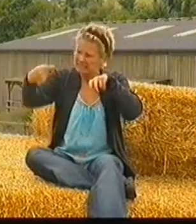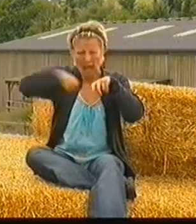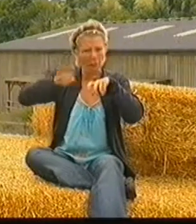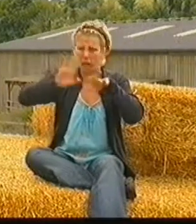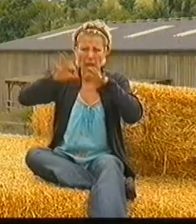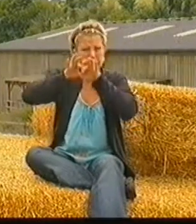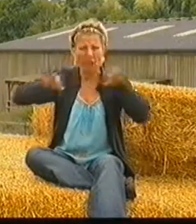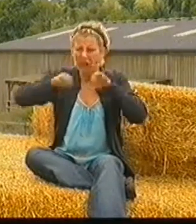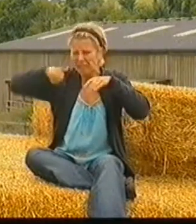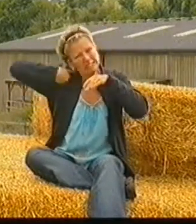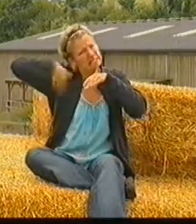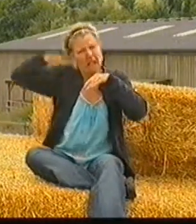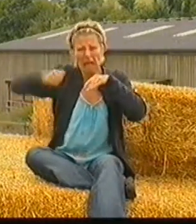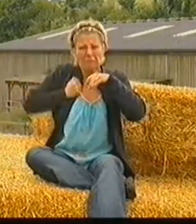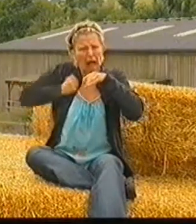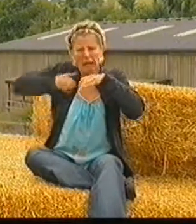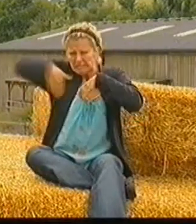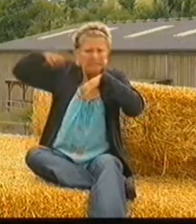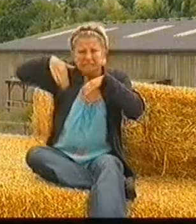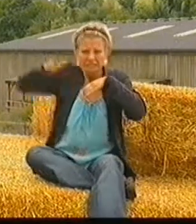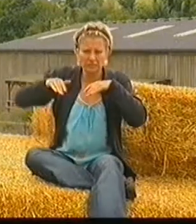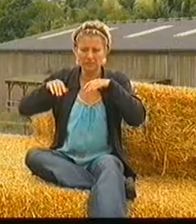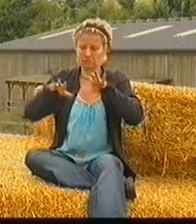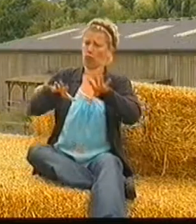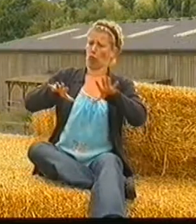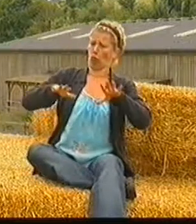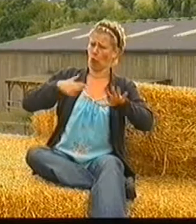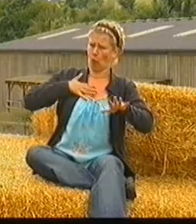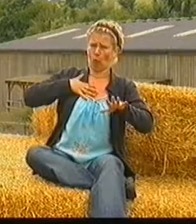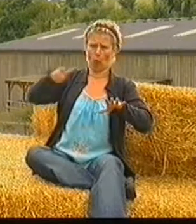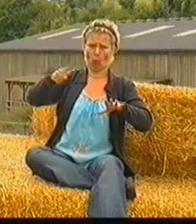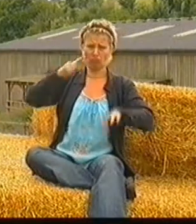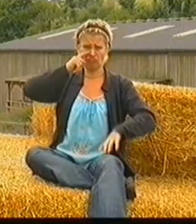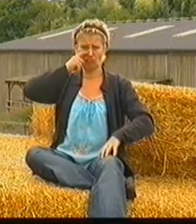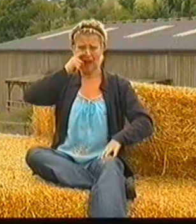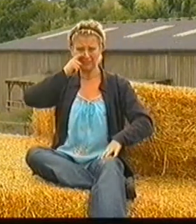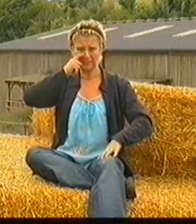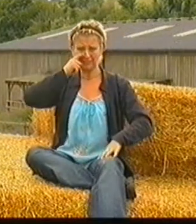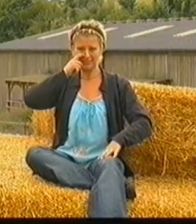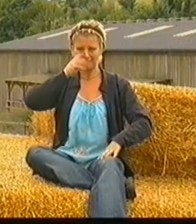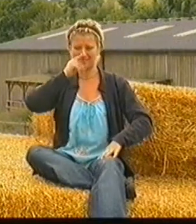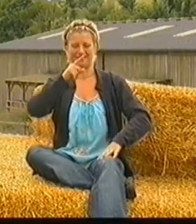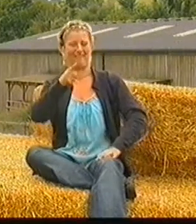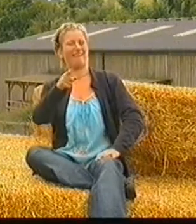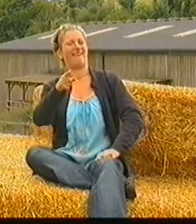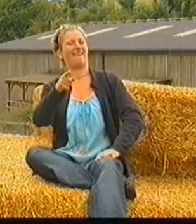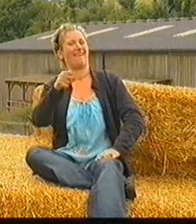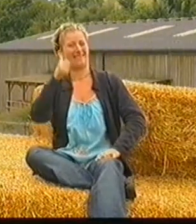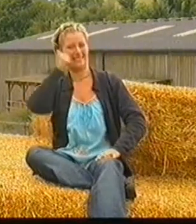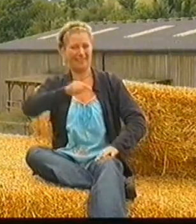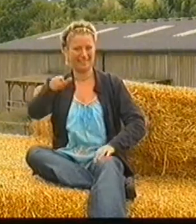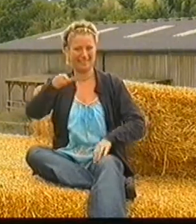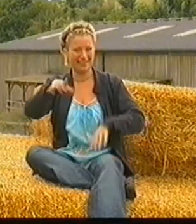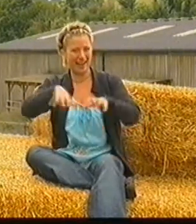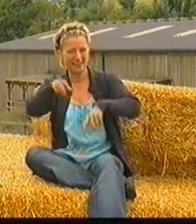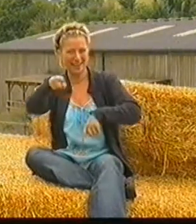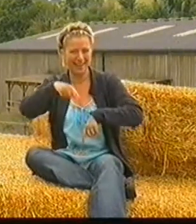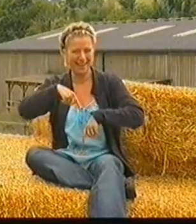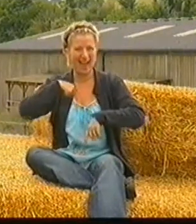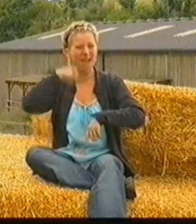with whiskers. "Go away," it snapped. "You can't come in here, it's private." "Good Lord," said Badger, "it's Rat." "You